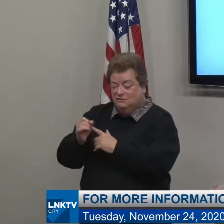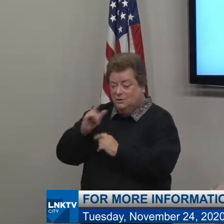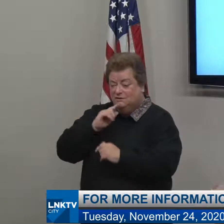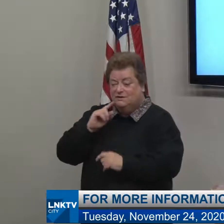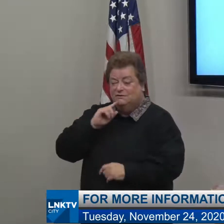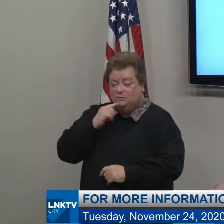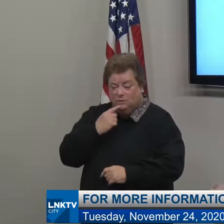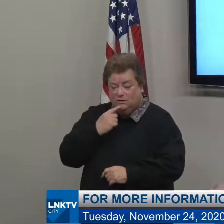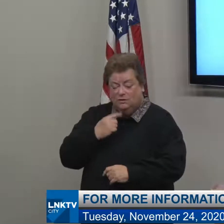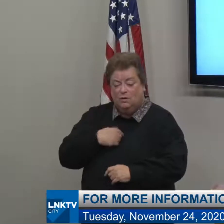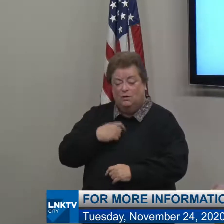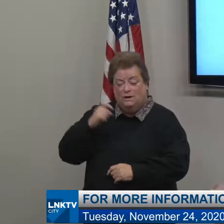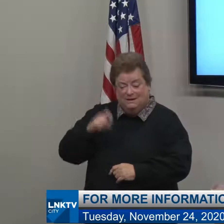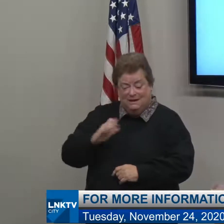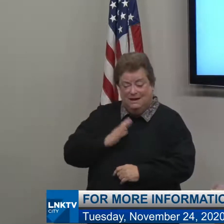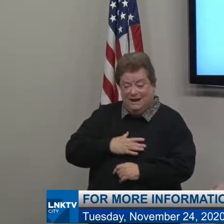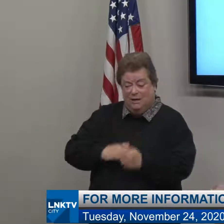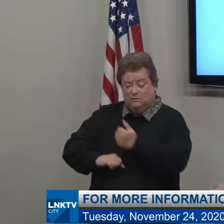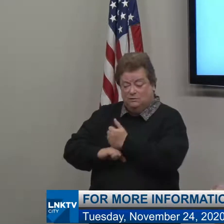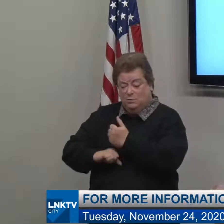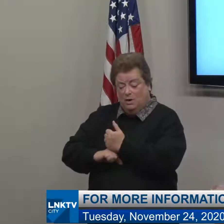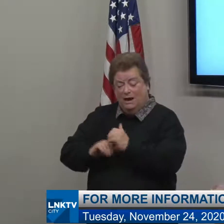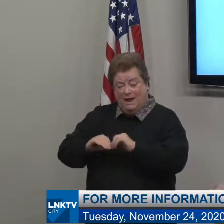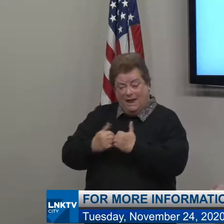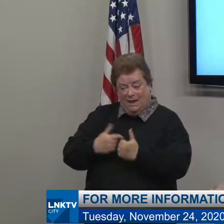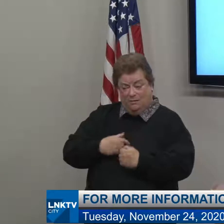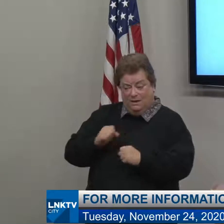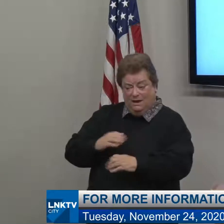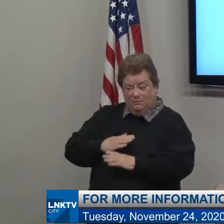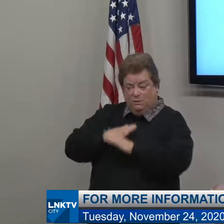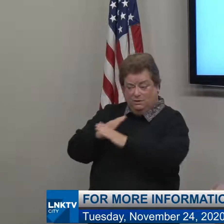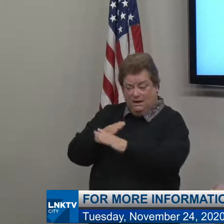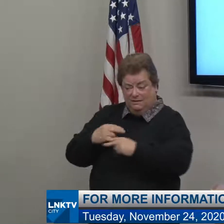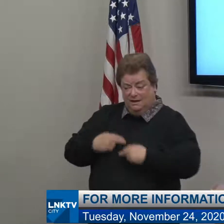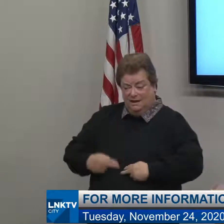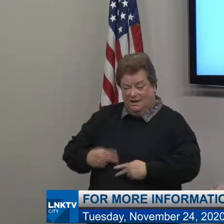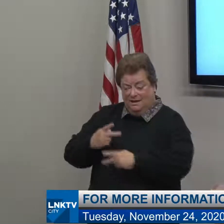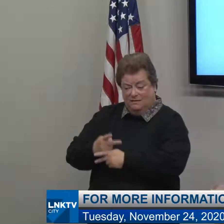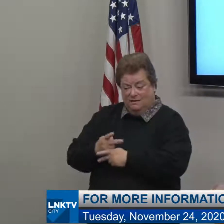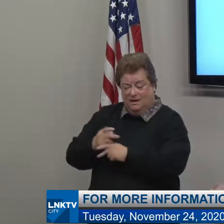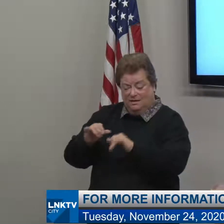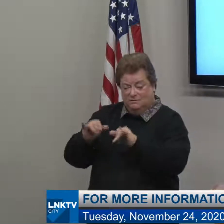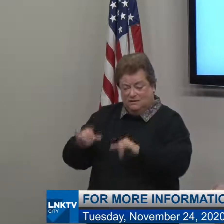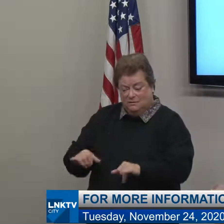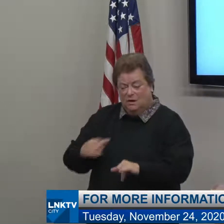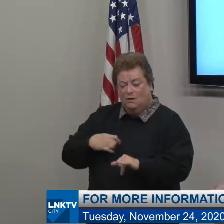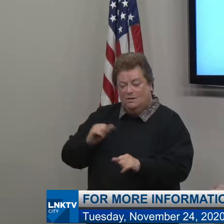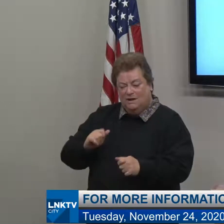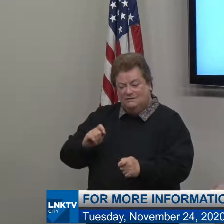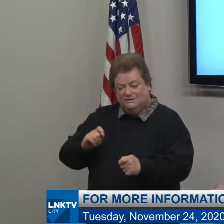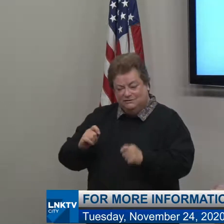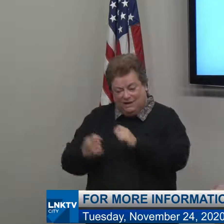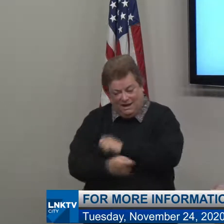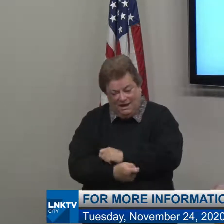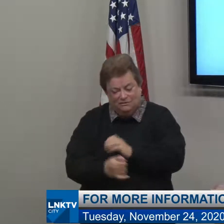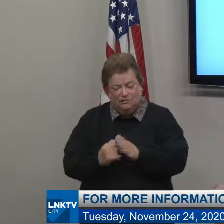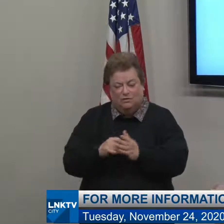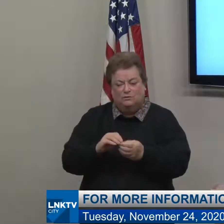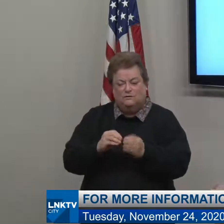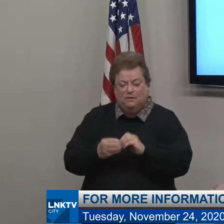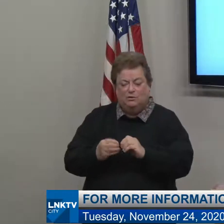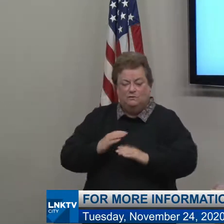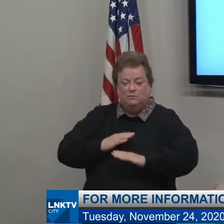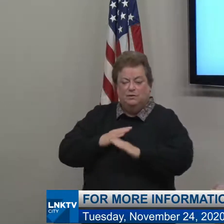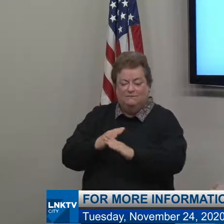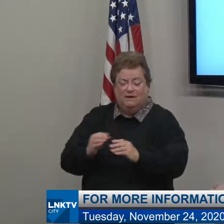support, and the only way we can protect our healthcare system is to turn these numbers around and prevent further illness that leads